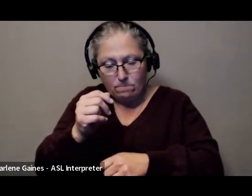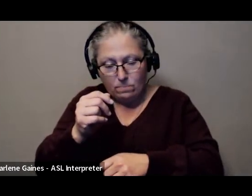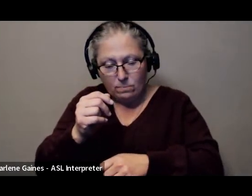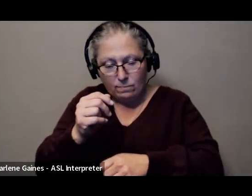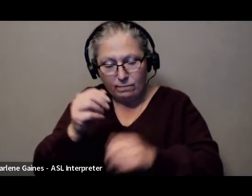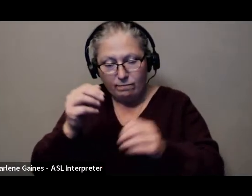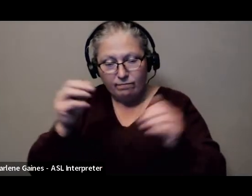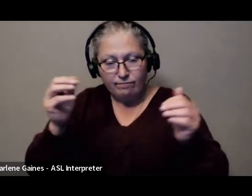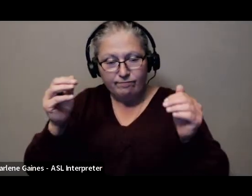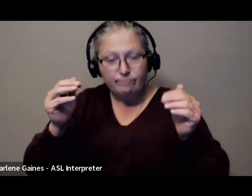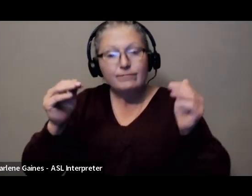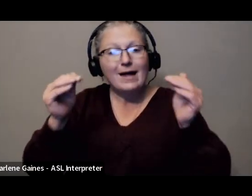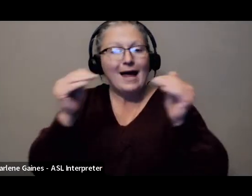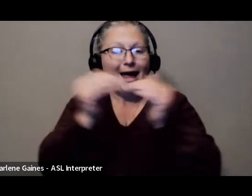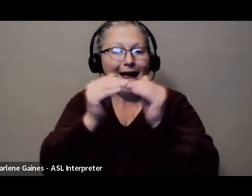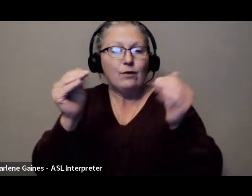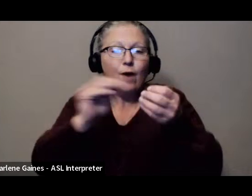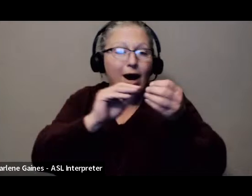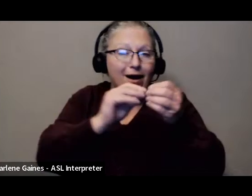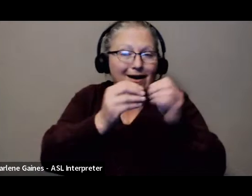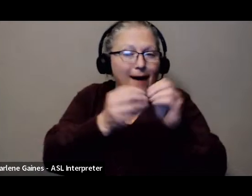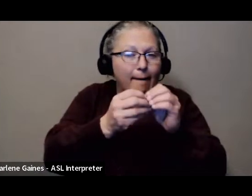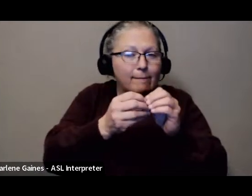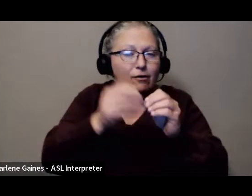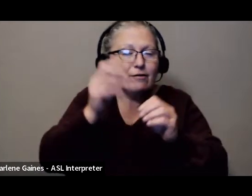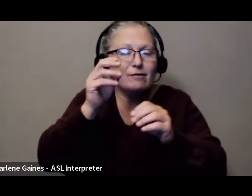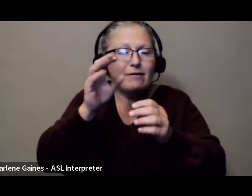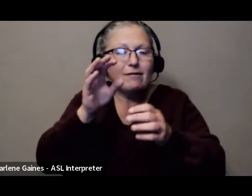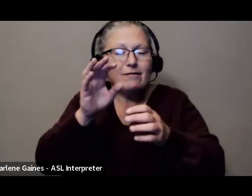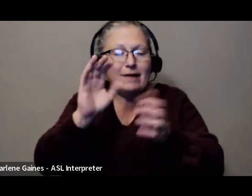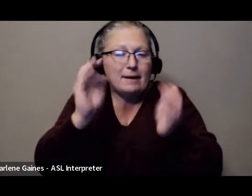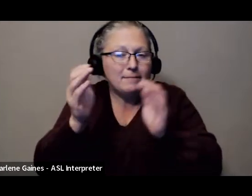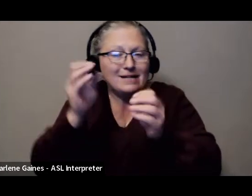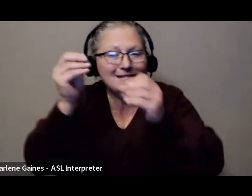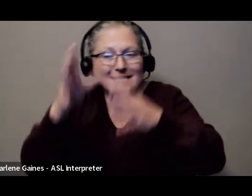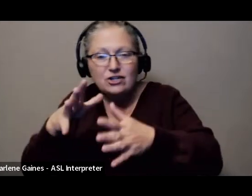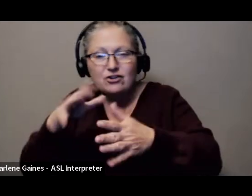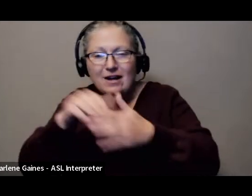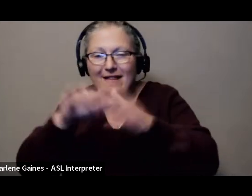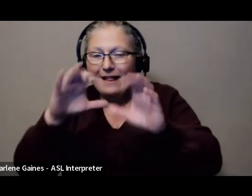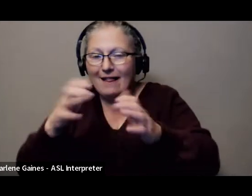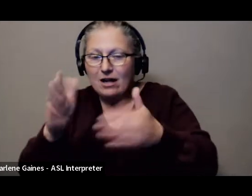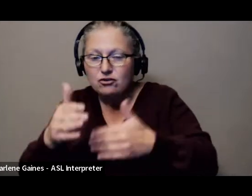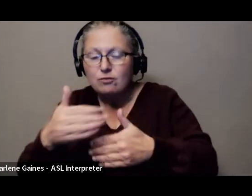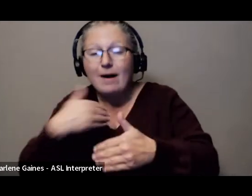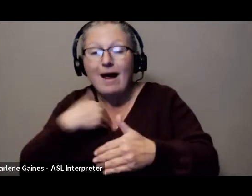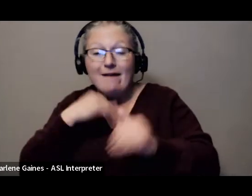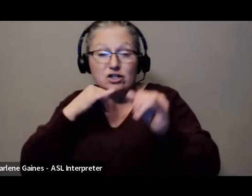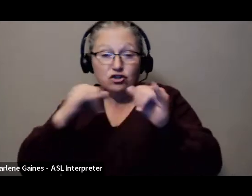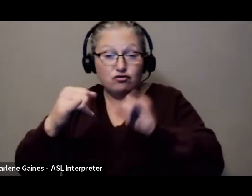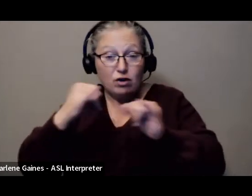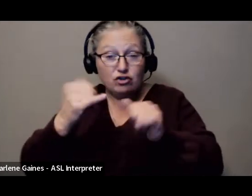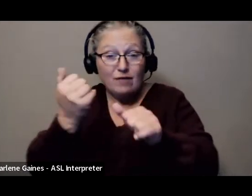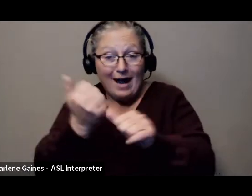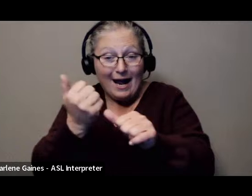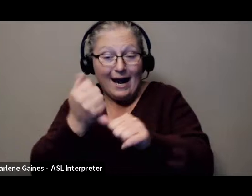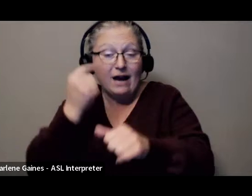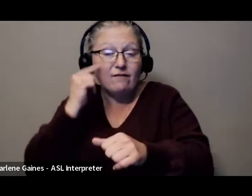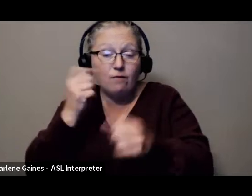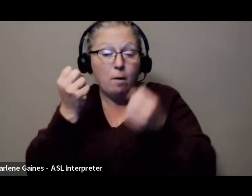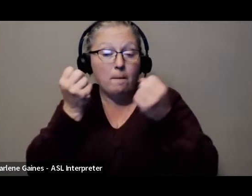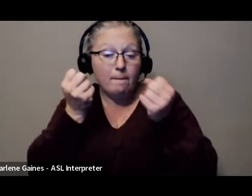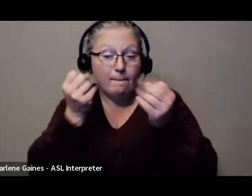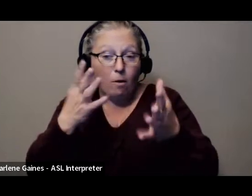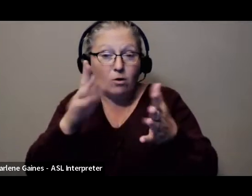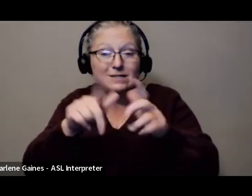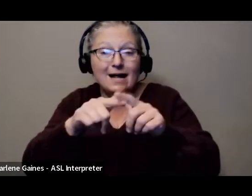equitable ratio of students in classrooms. And we do have instructional aides for our